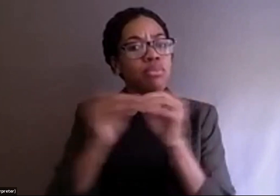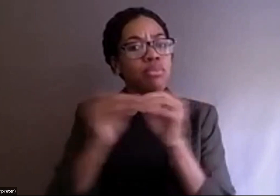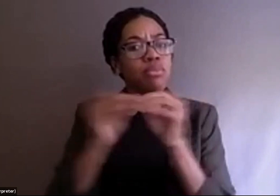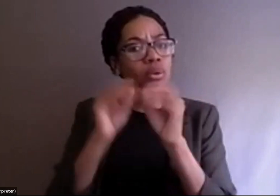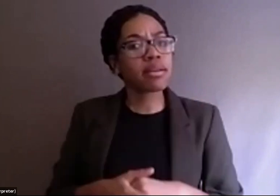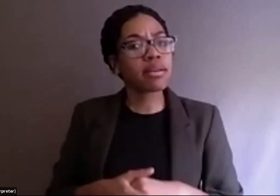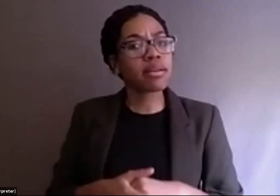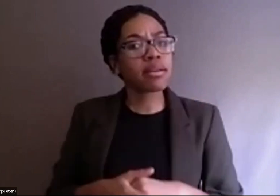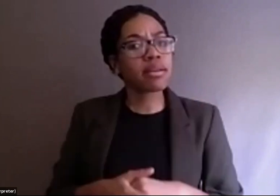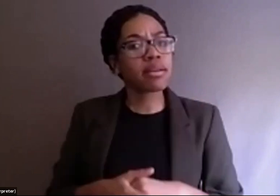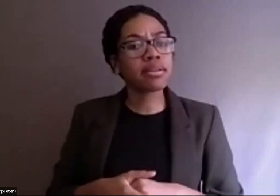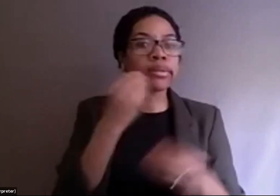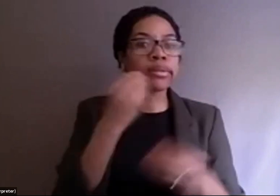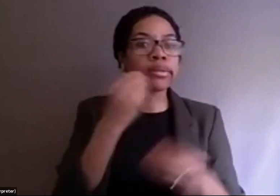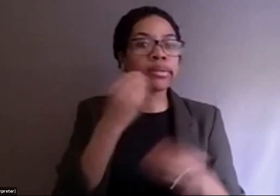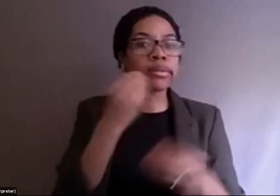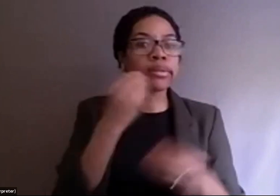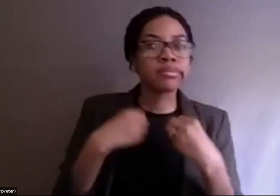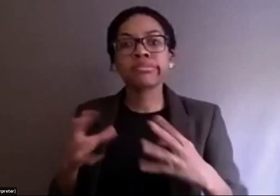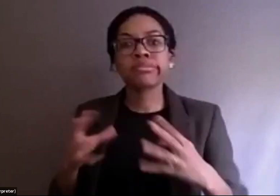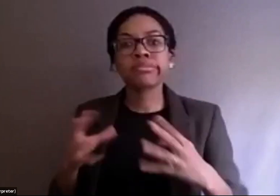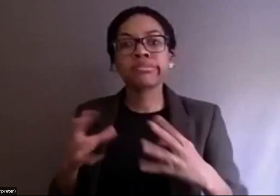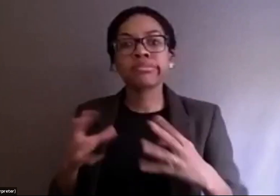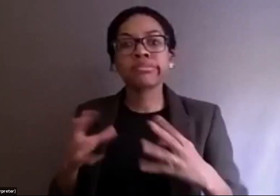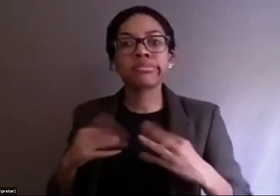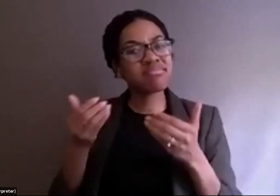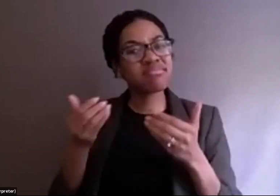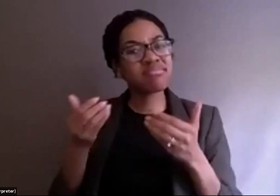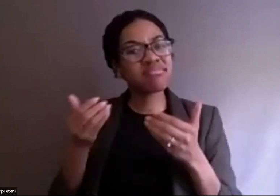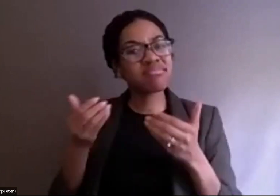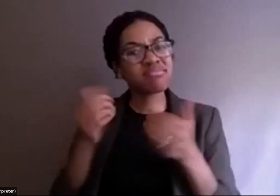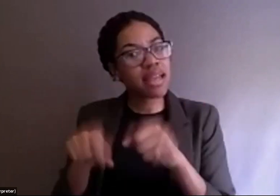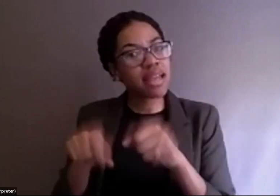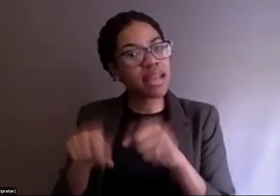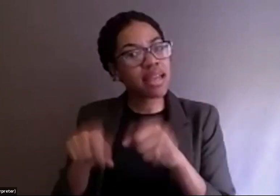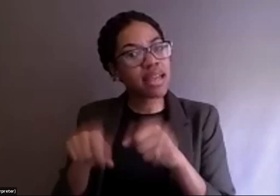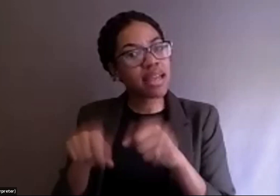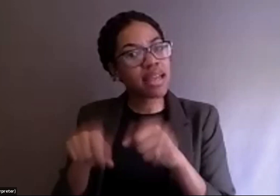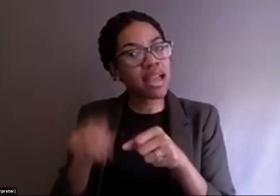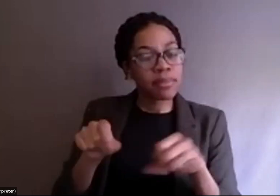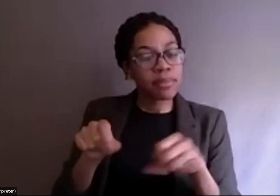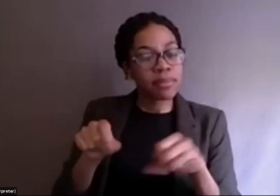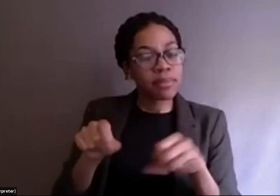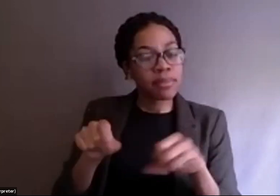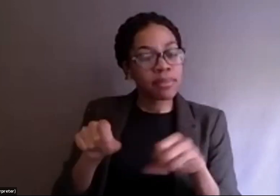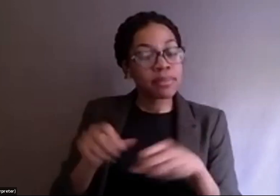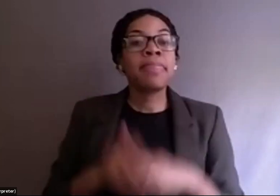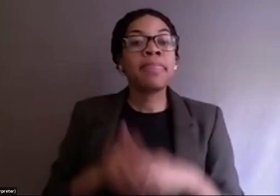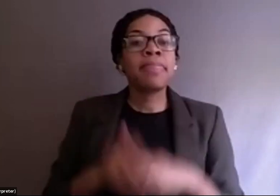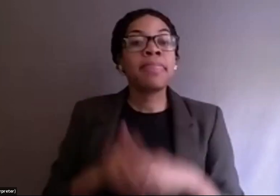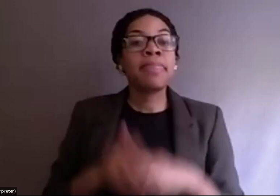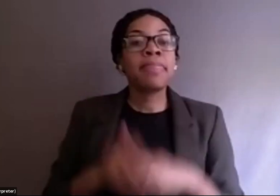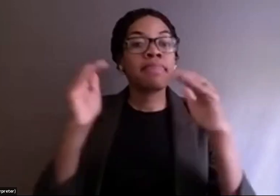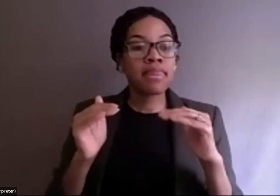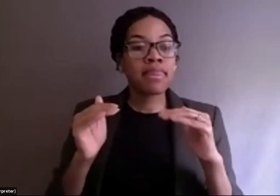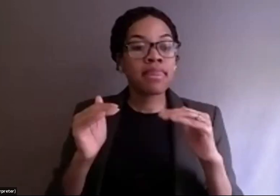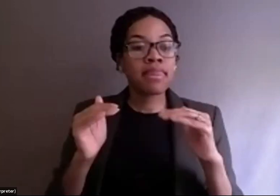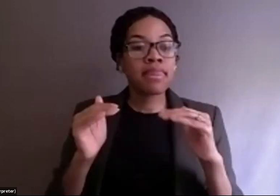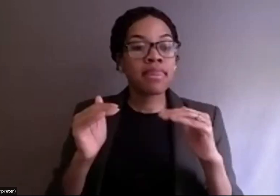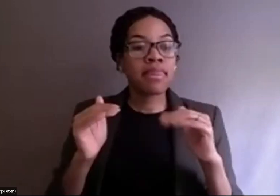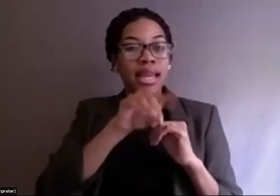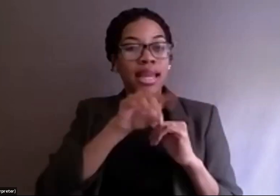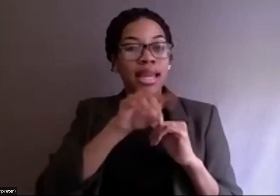given a lot of people could not read and there was literacy rate was pretty high in Lowndes County, how would you get